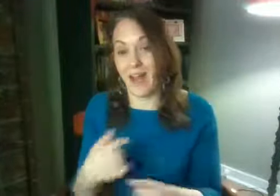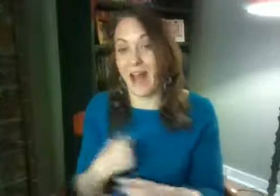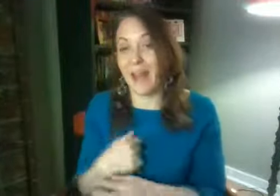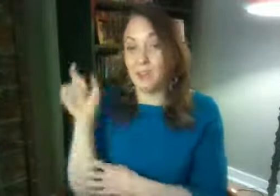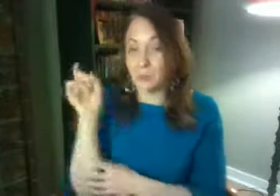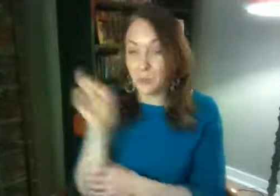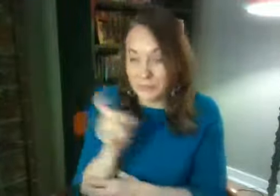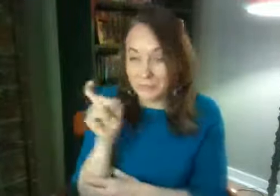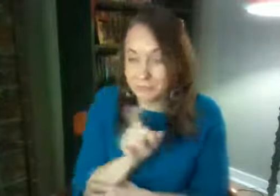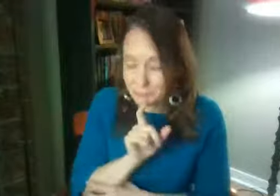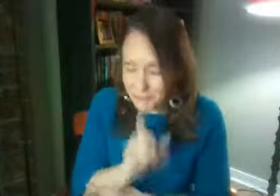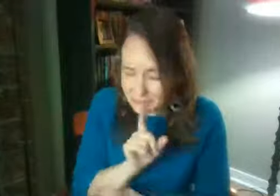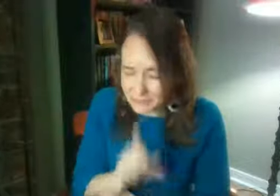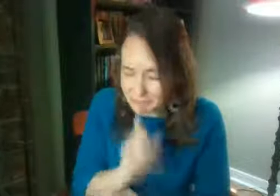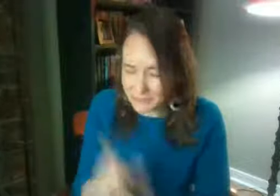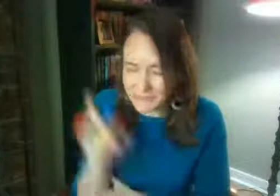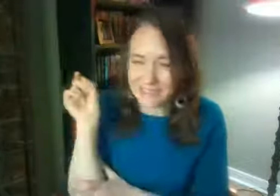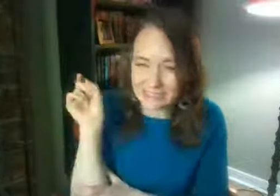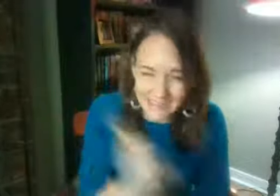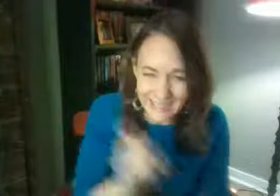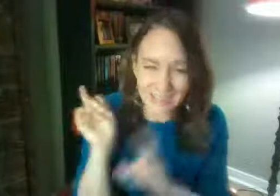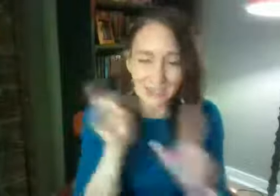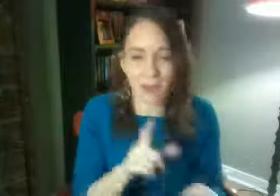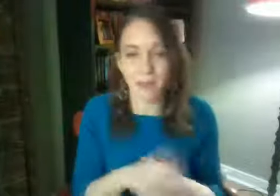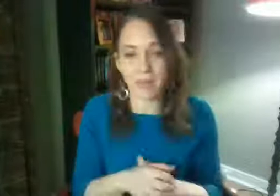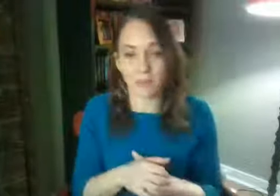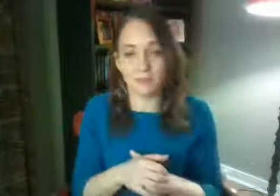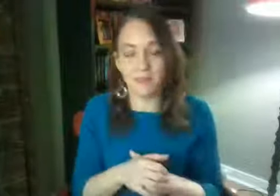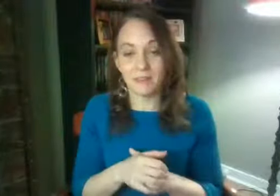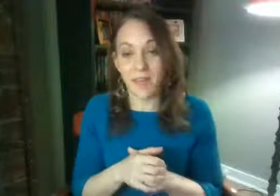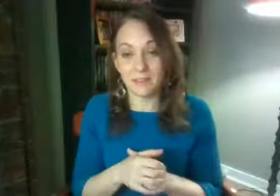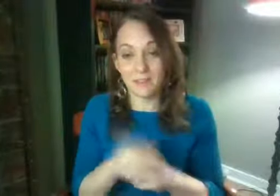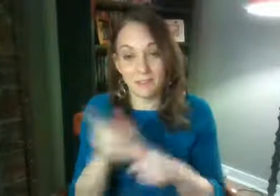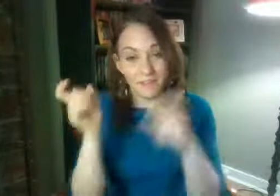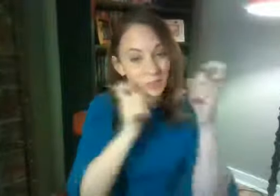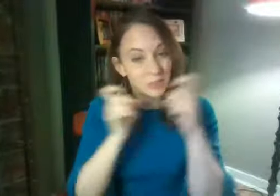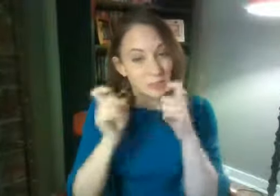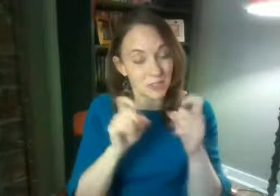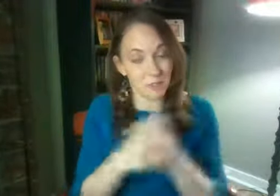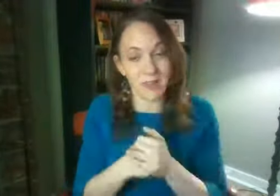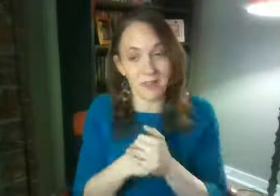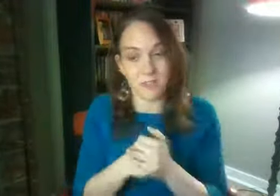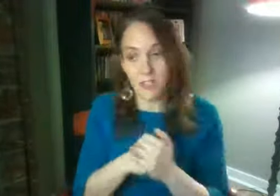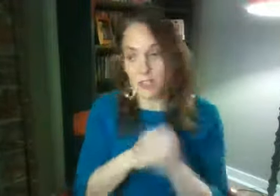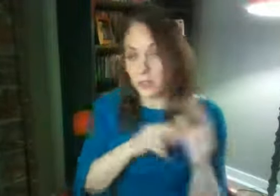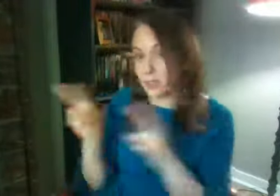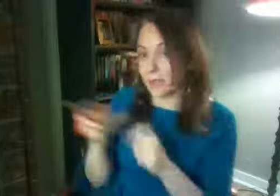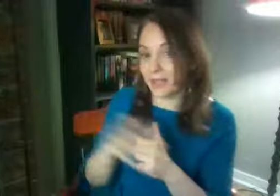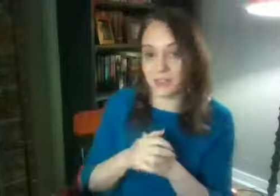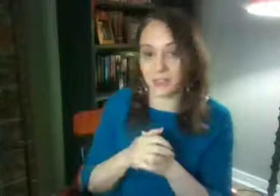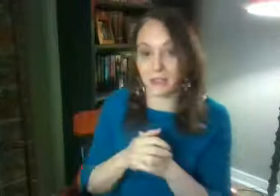that I really, really, really, really need to go to the bathroom, then facial expression matters. So I'd look at my counselor and I'd